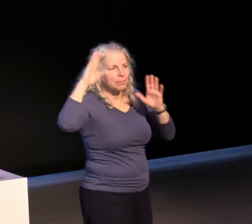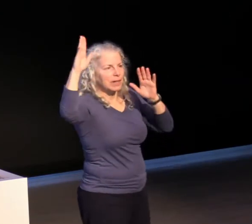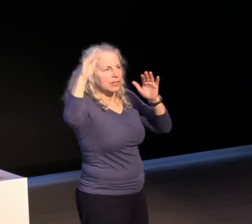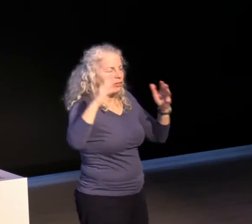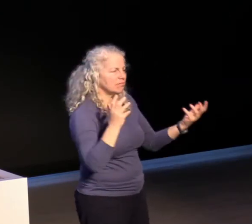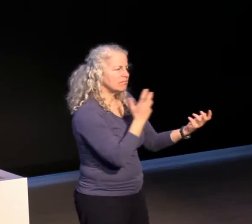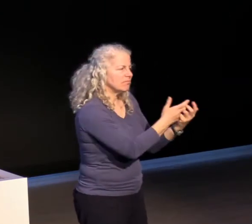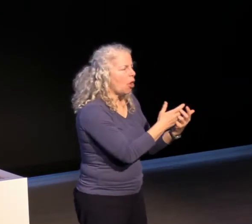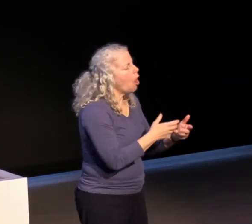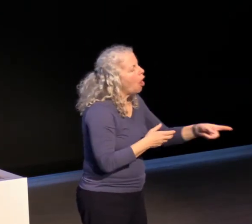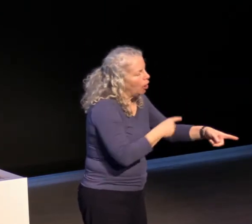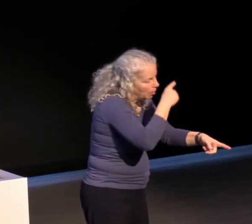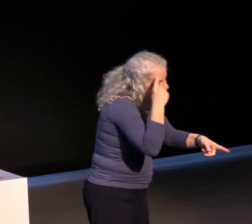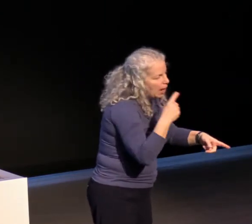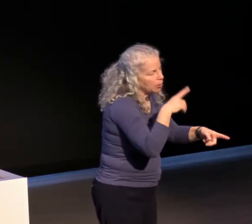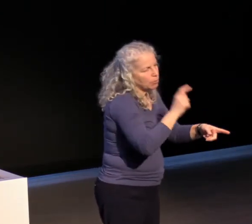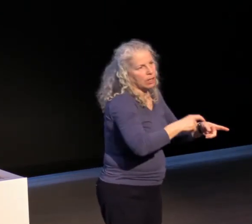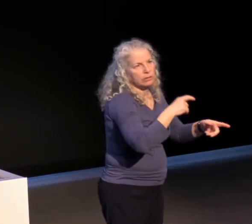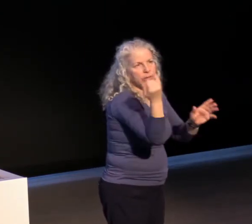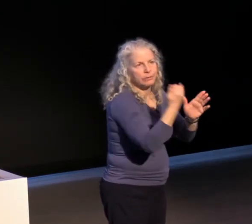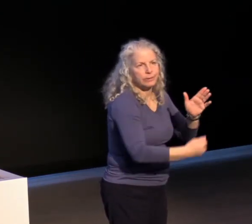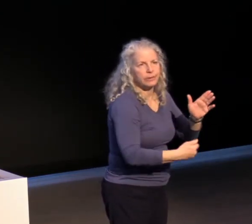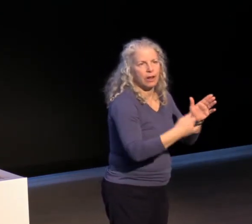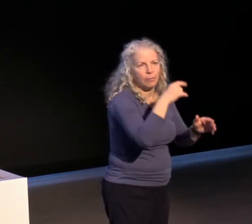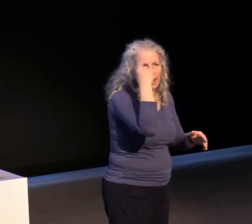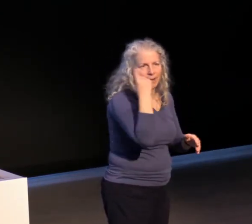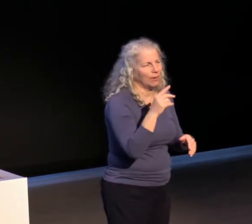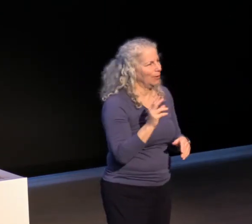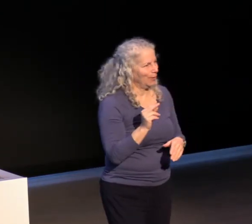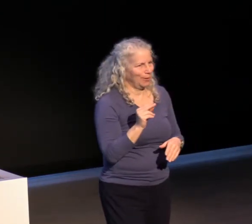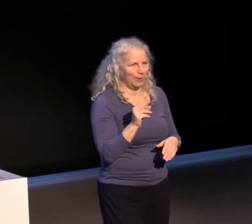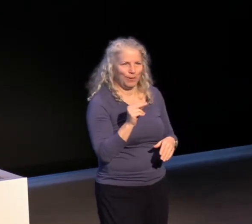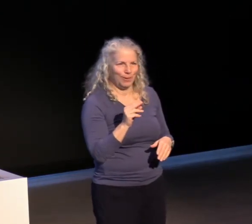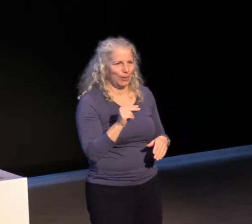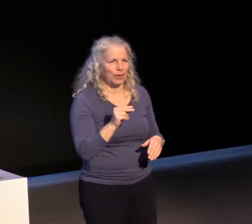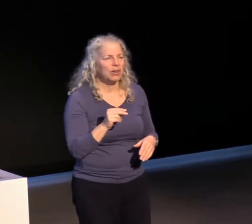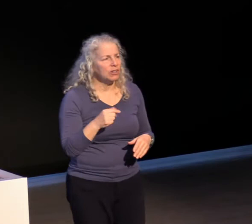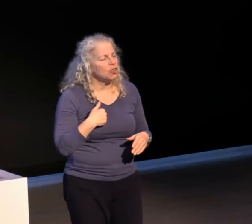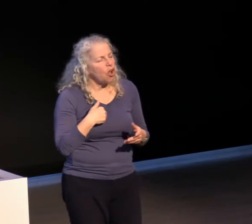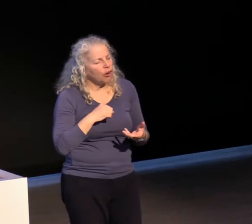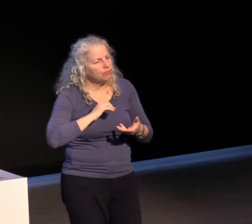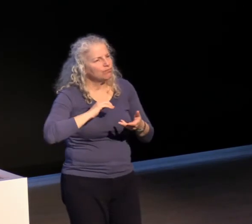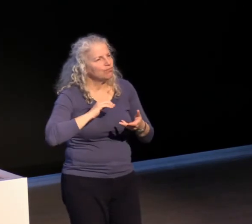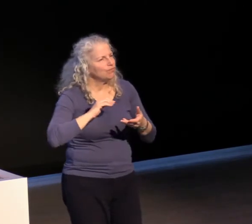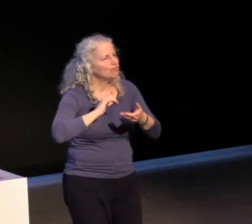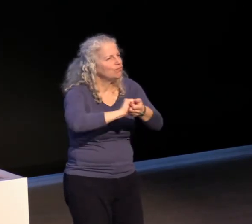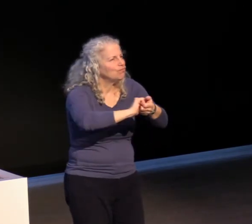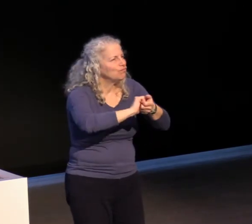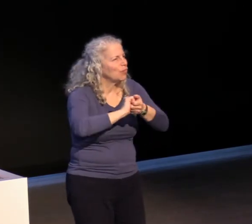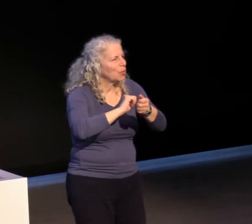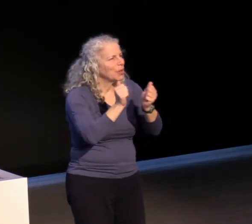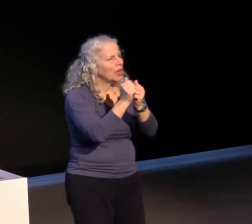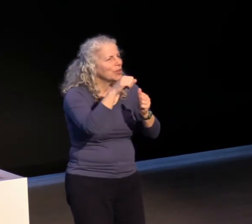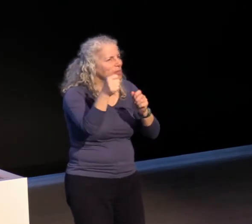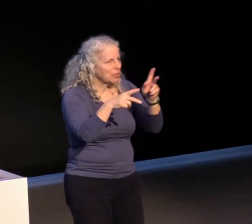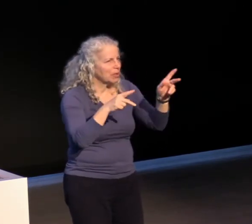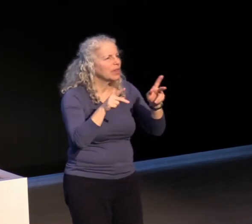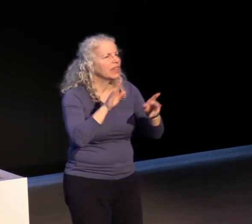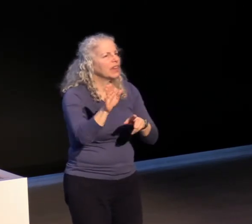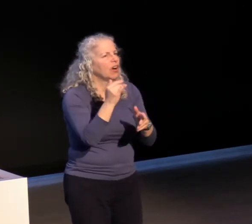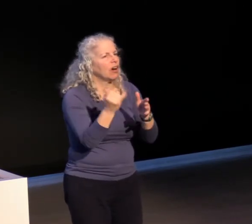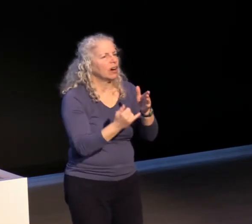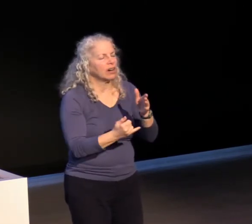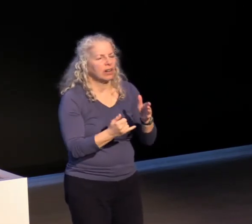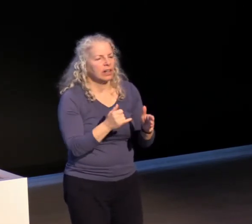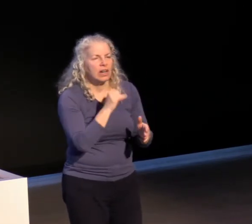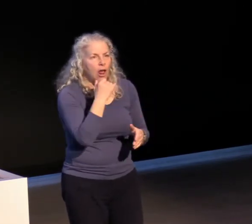ethnic background. In my opinion, I found that collaborative art projects are a useful tool. They remove the issue of